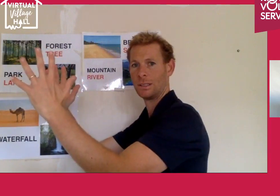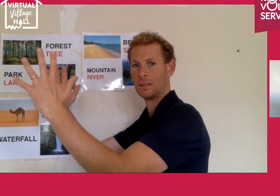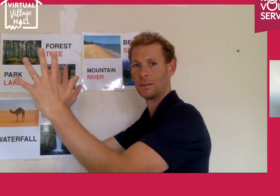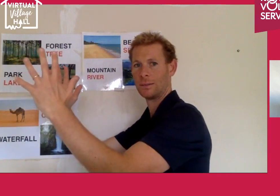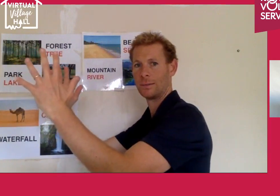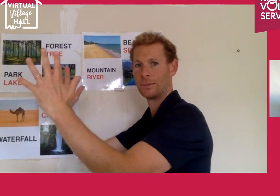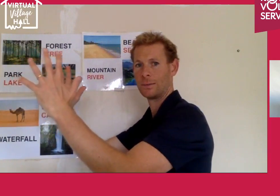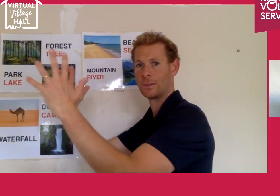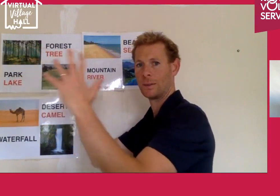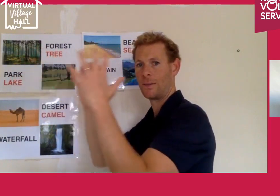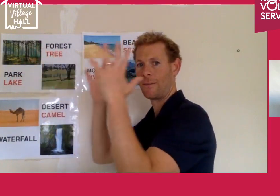forest.